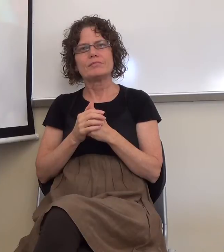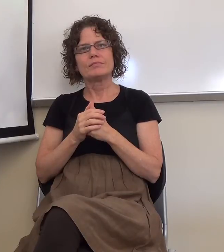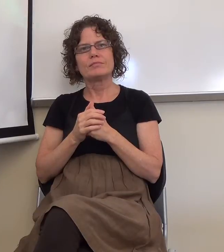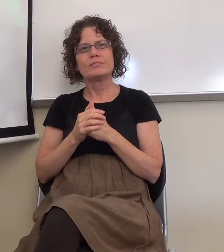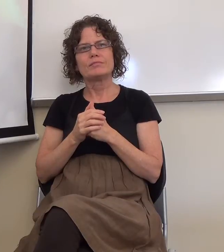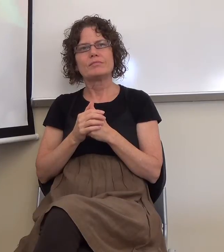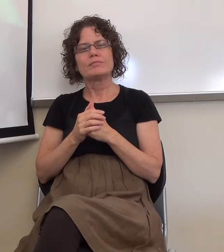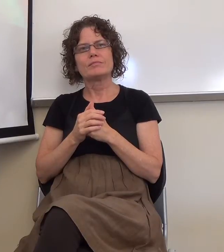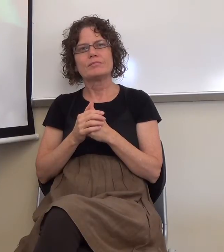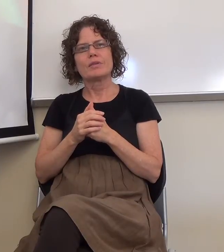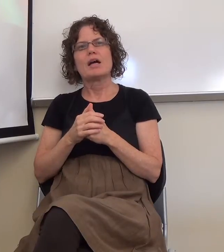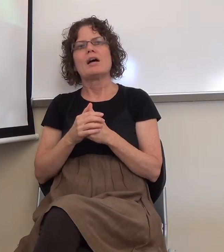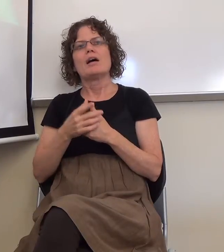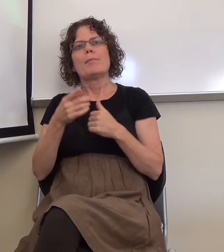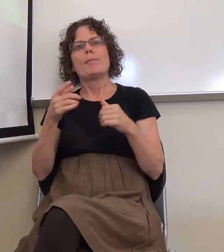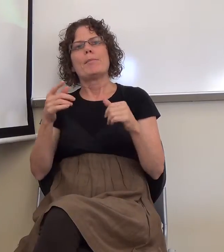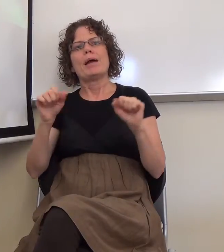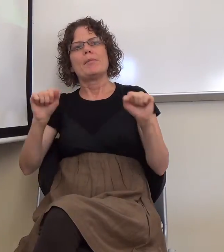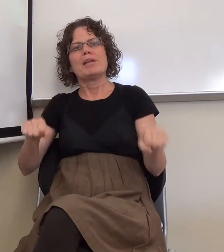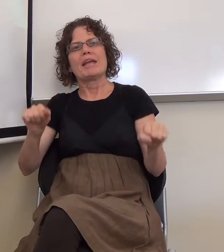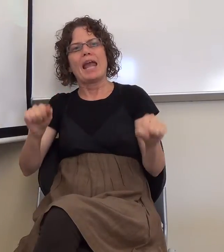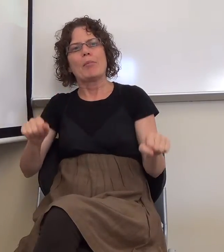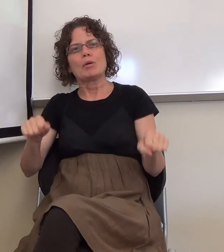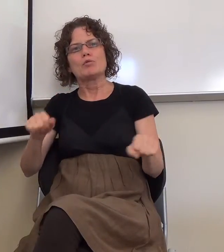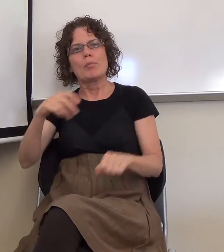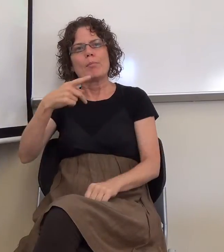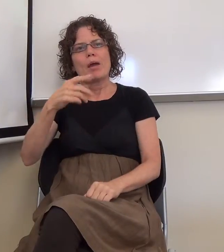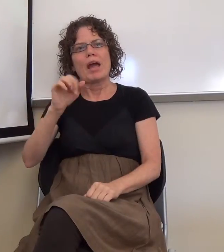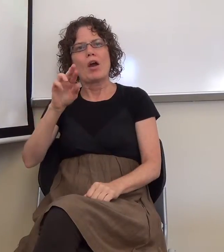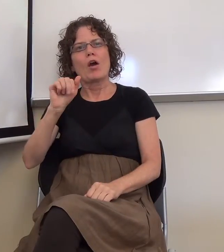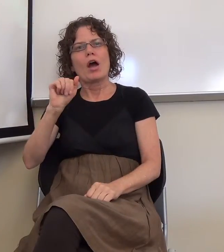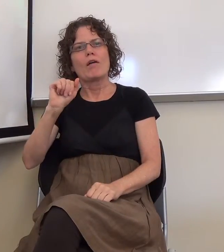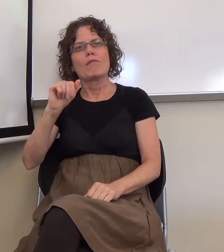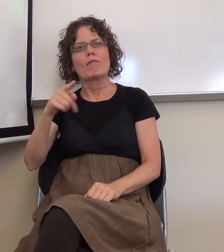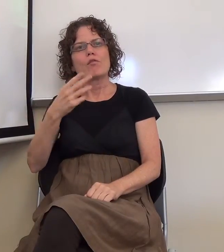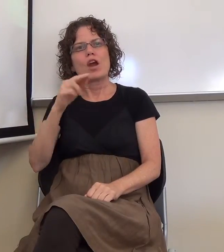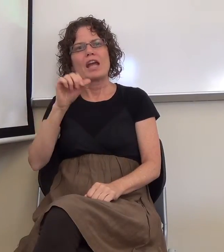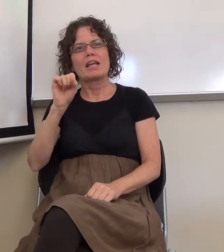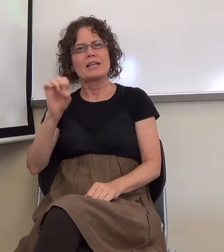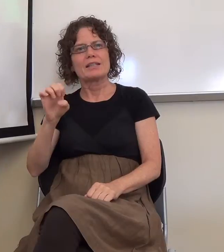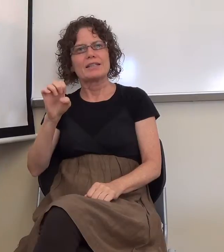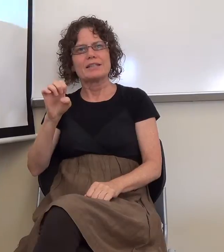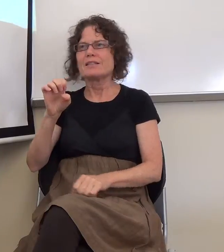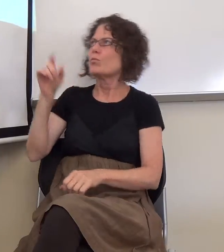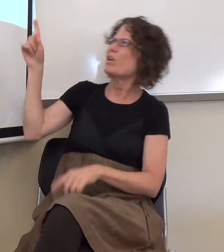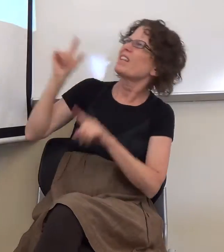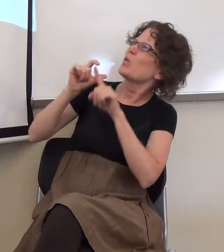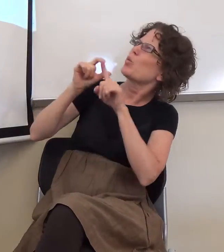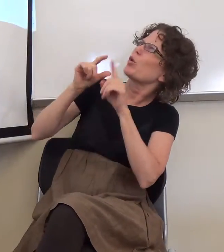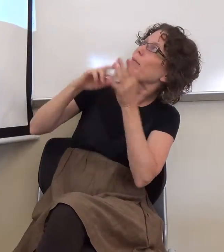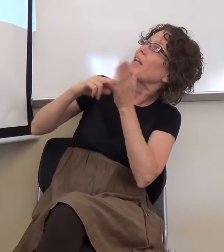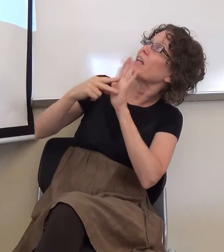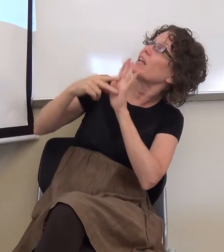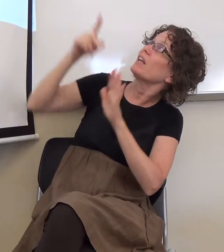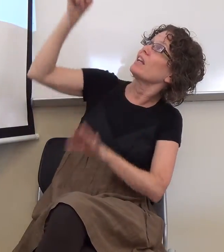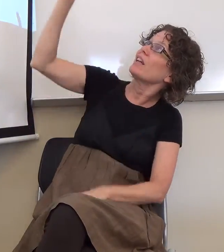what you read. What does this word mean? Have you ever heard this before? What do you do when you paraphrase